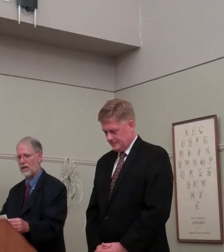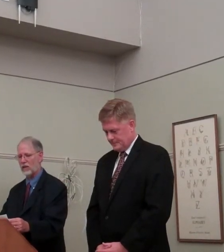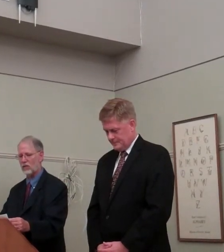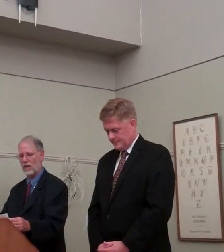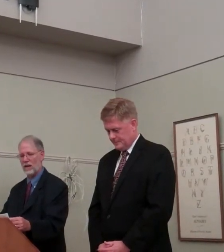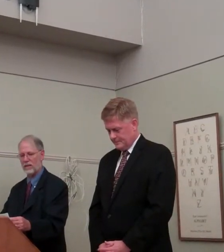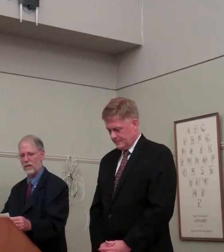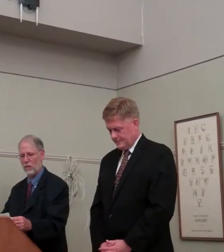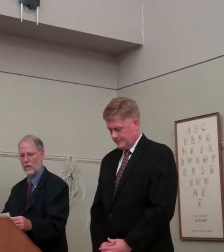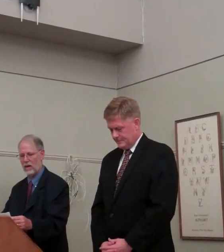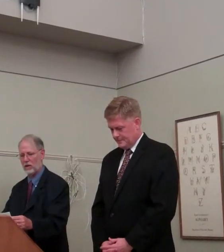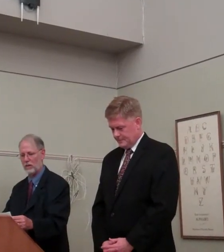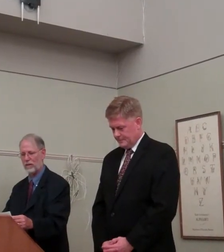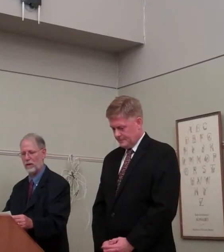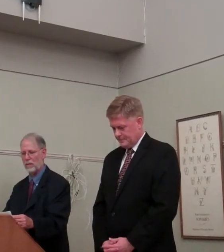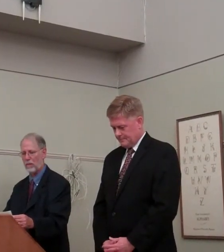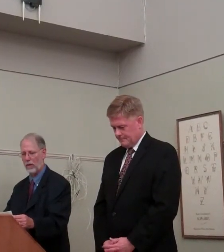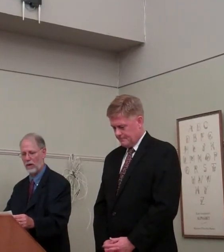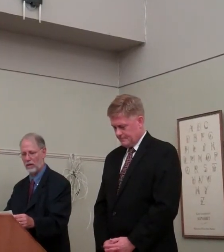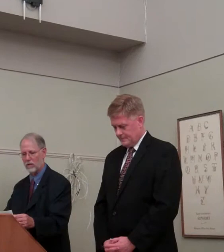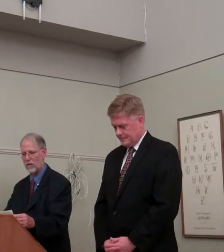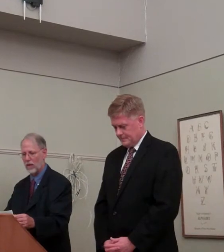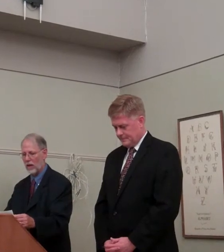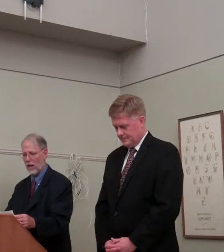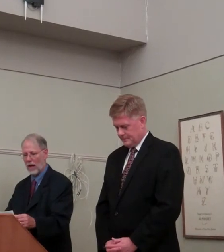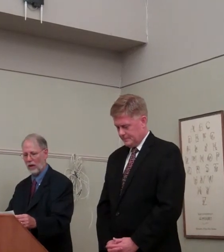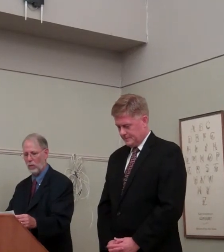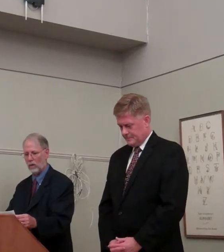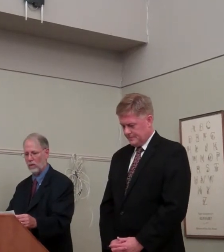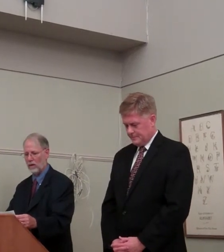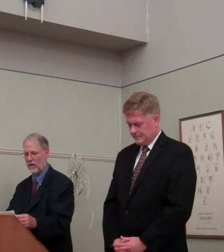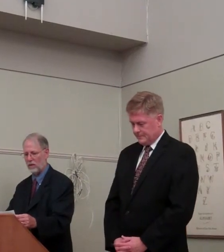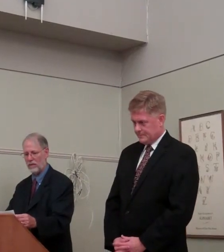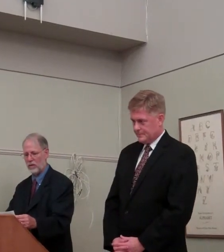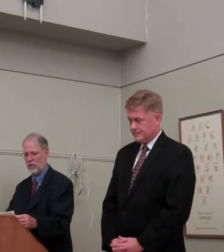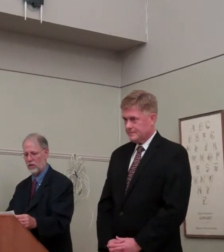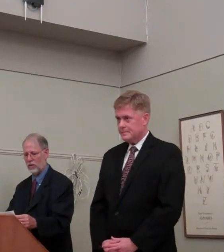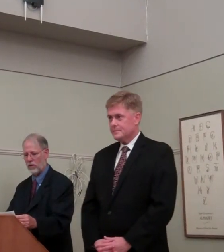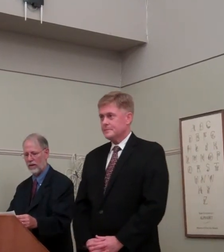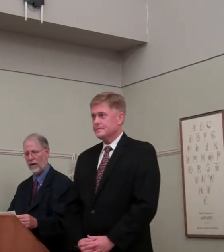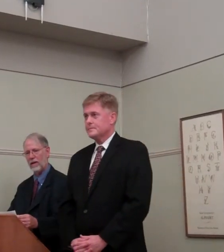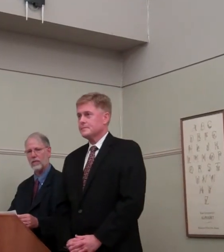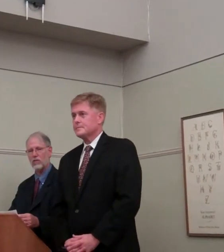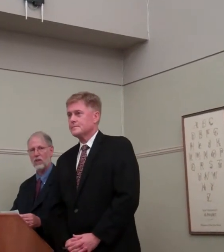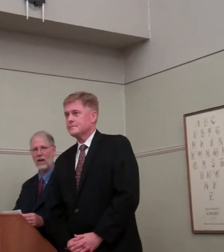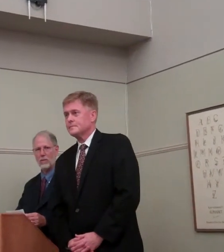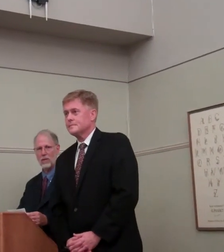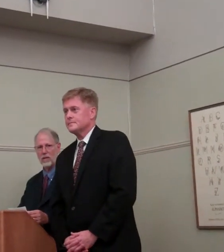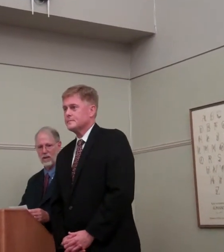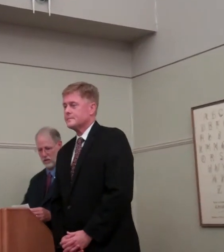an attractive location for employers? And what will each of you do to enhance job creation?